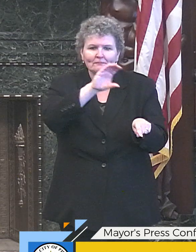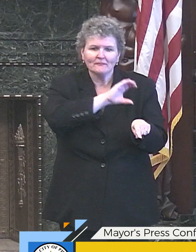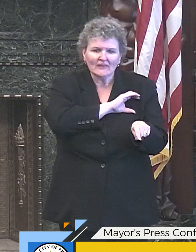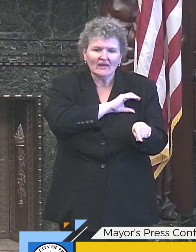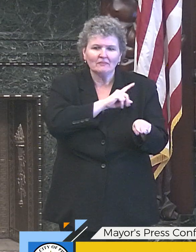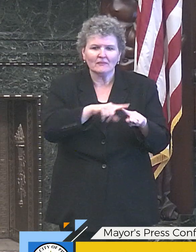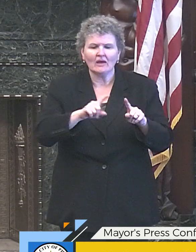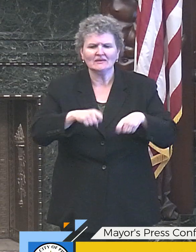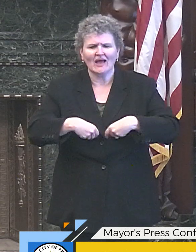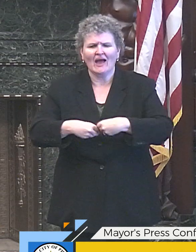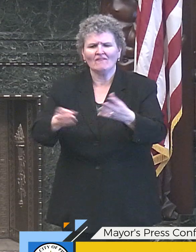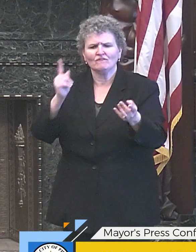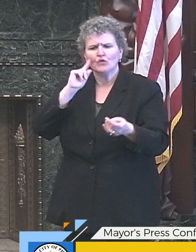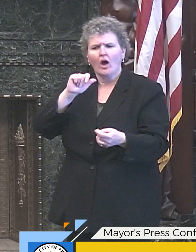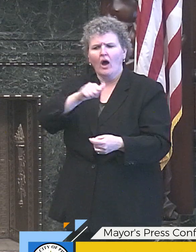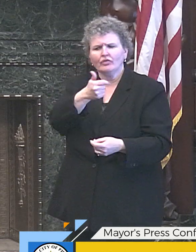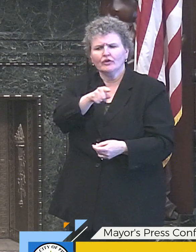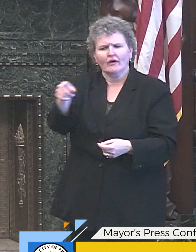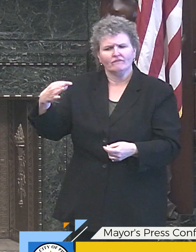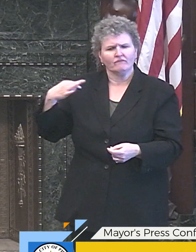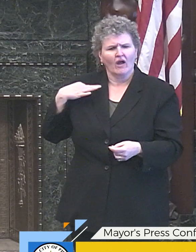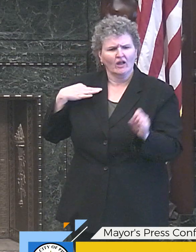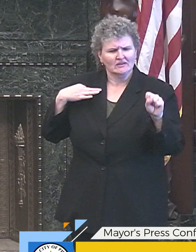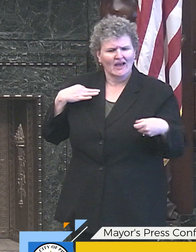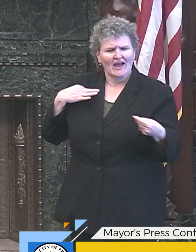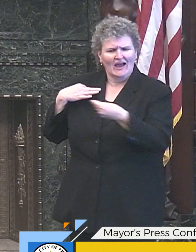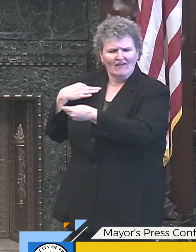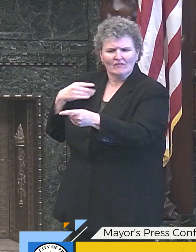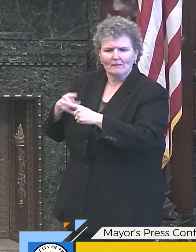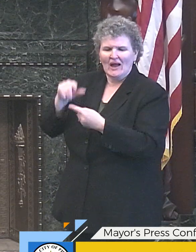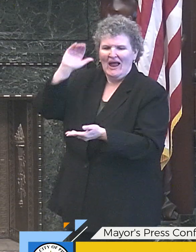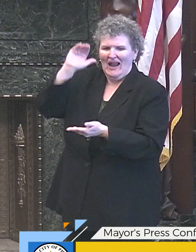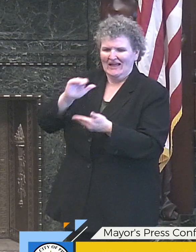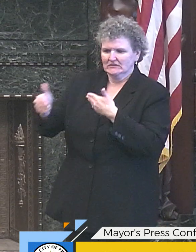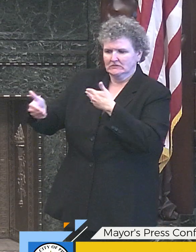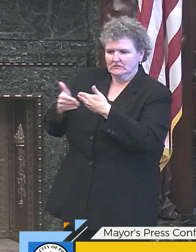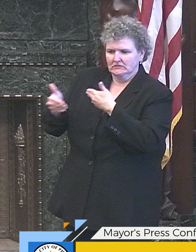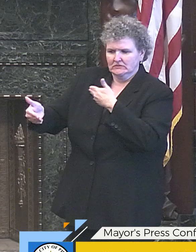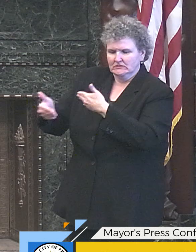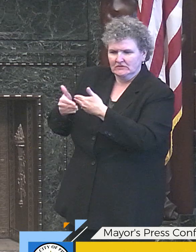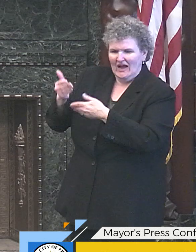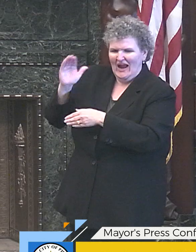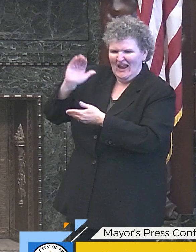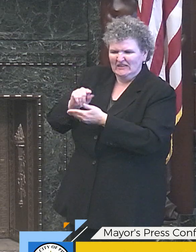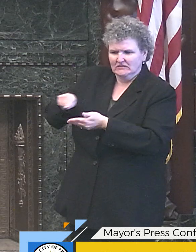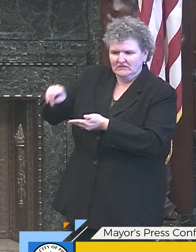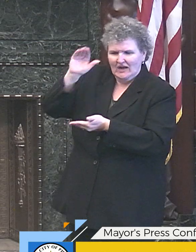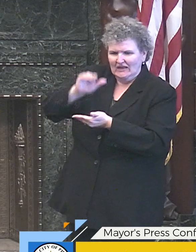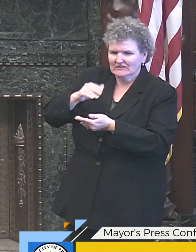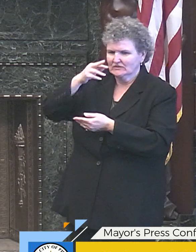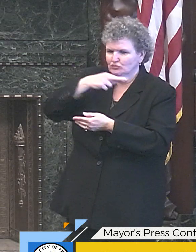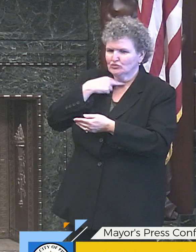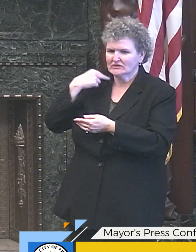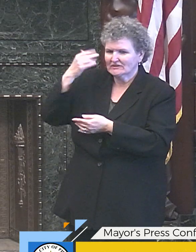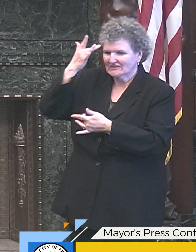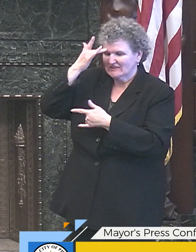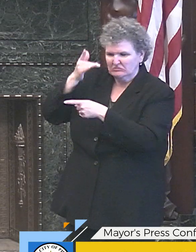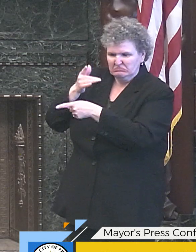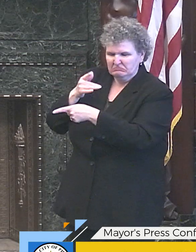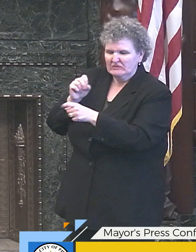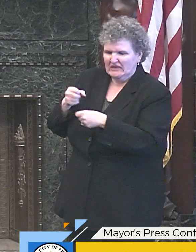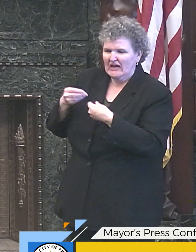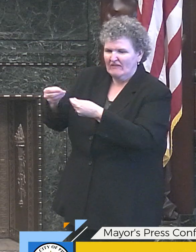volunteers and to folks in less close proximity to others. But again, I go back